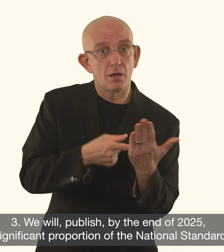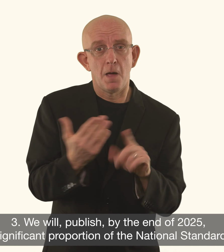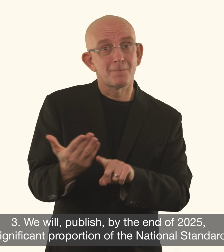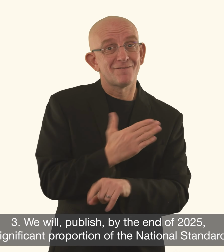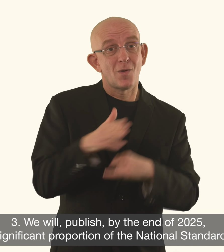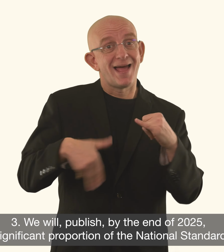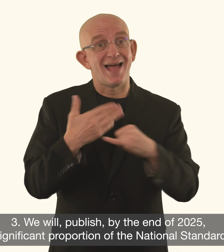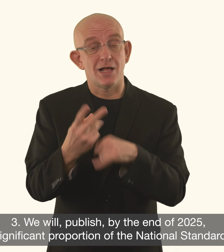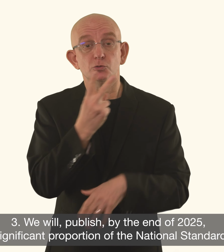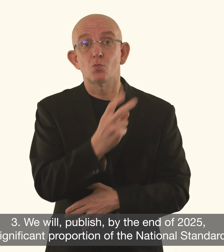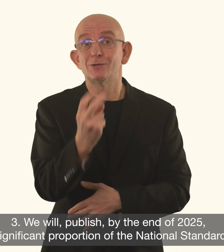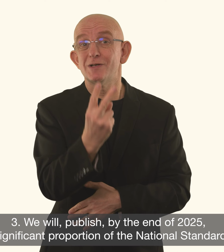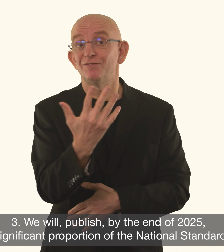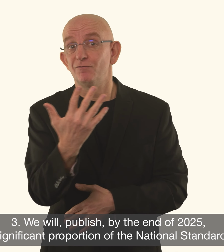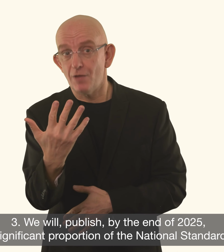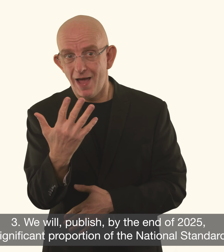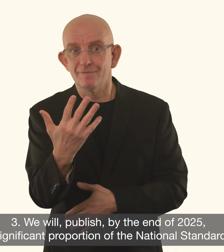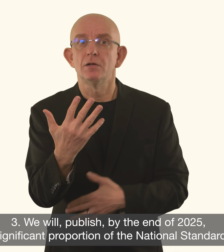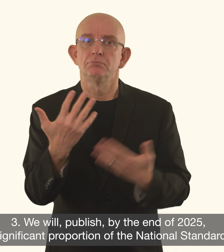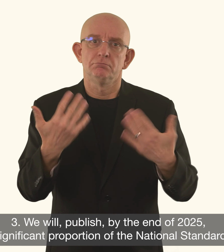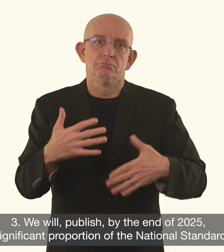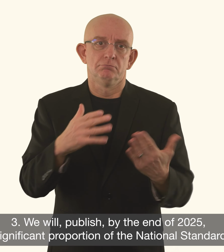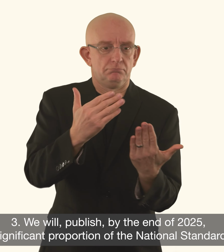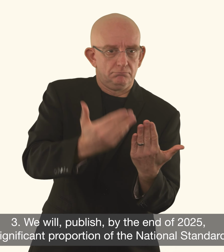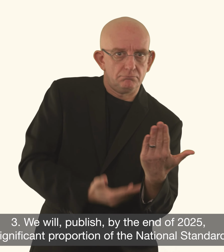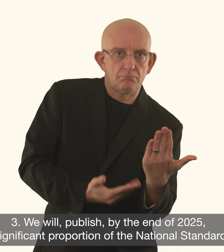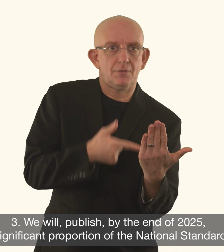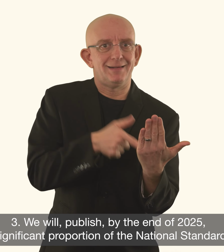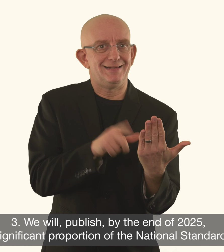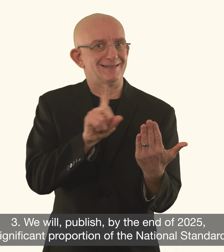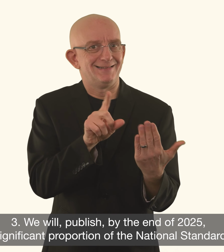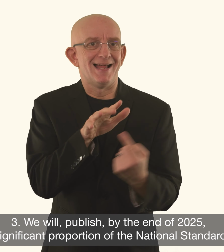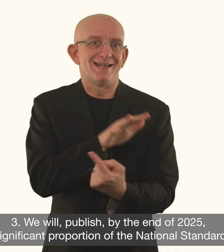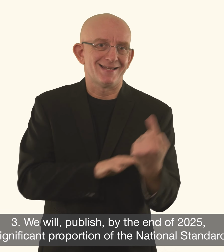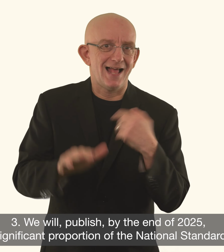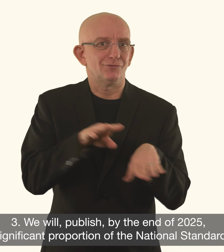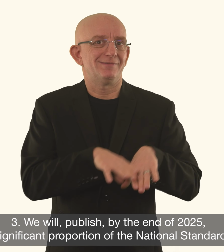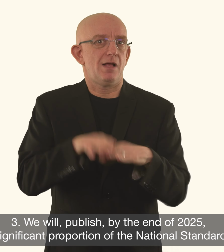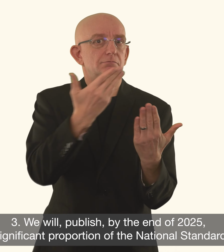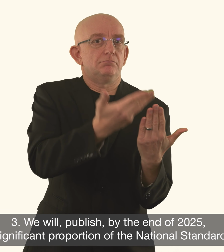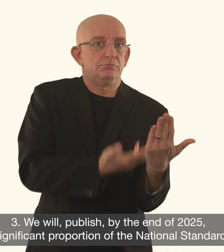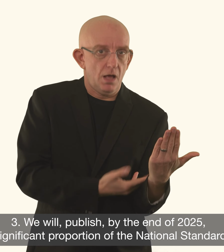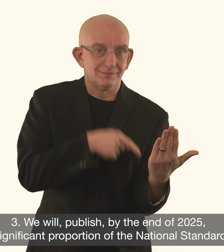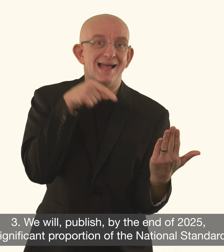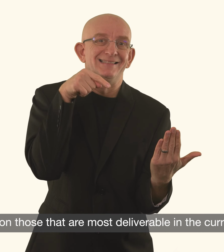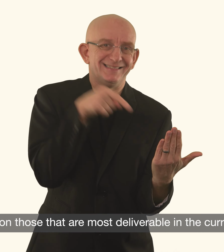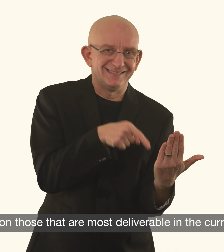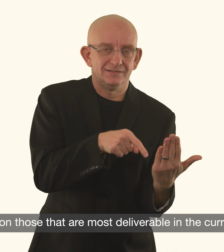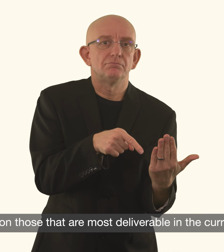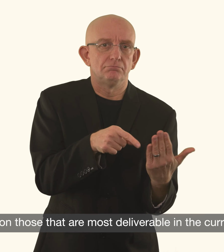We will publish, by the end of 2025, a significant proportion of the national standards with a focus on those that